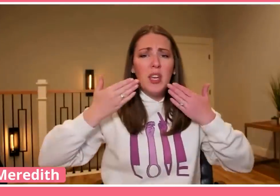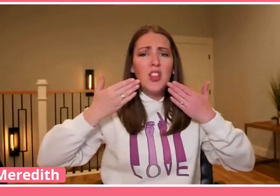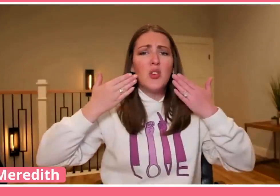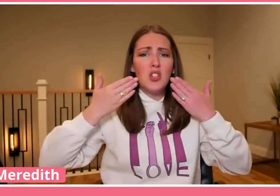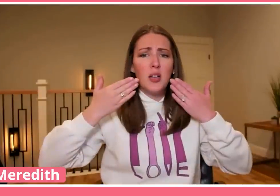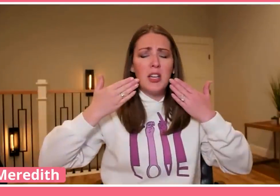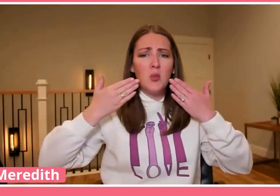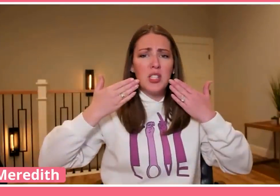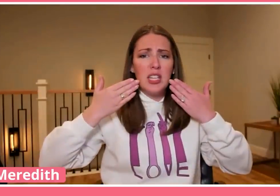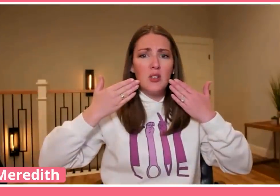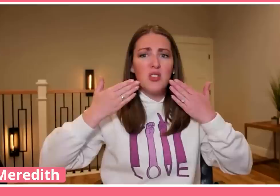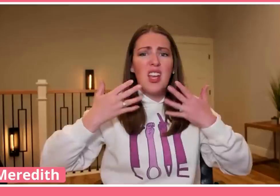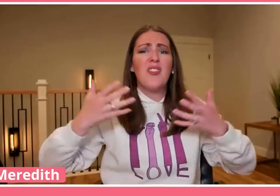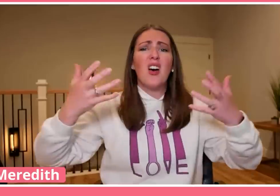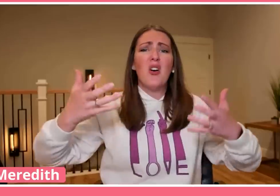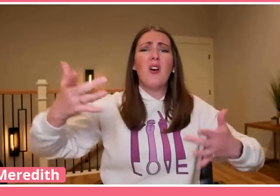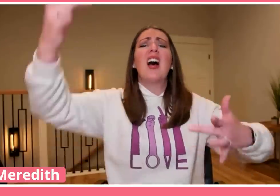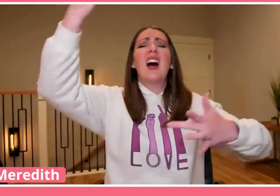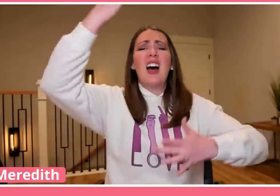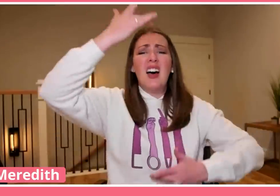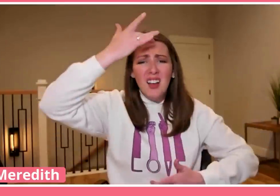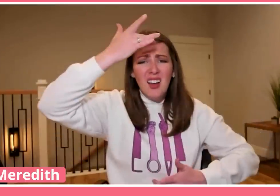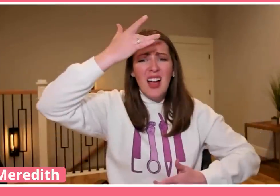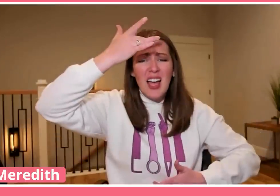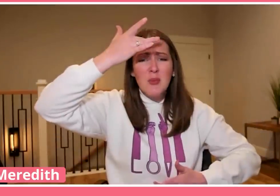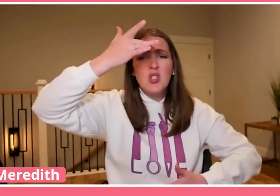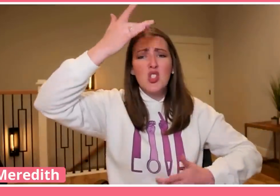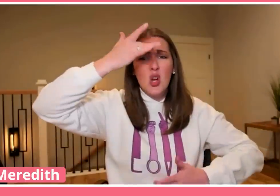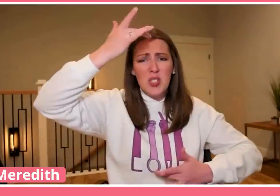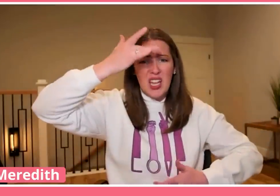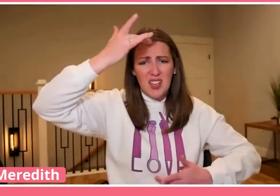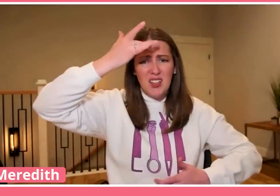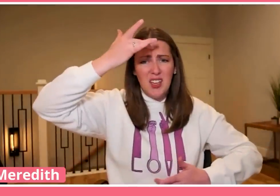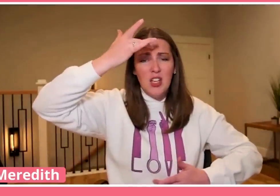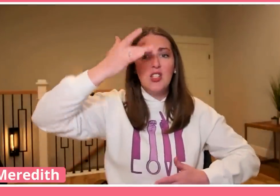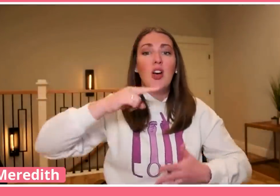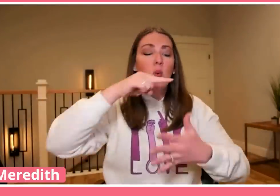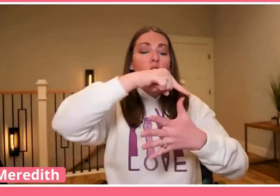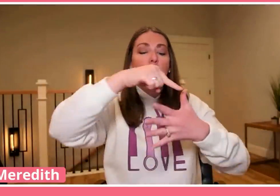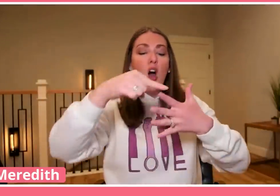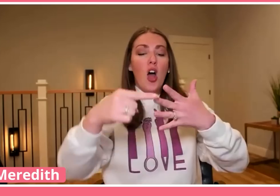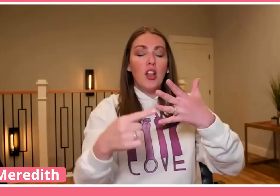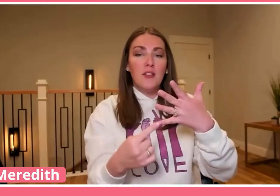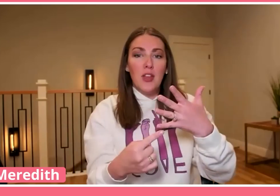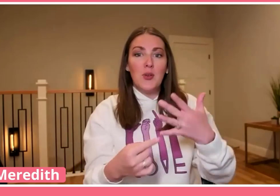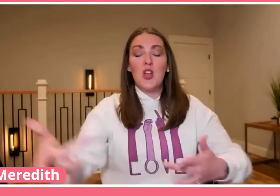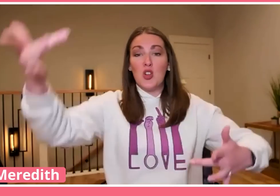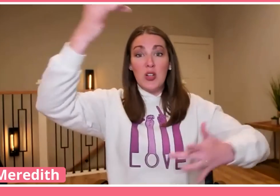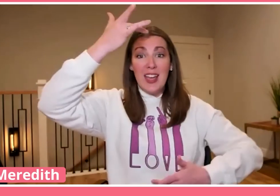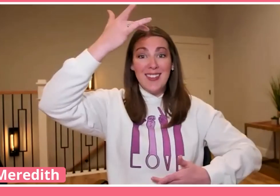those non-manual signals of, oh, I am so sick. So, all of those create the